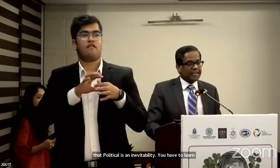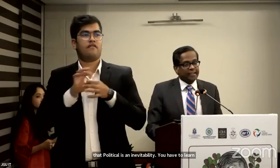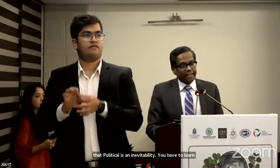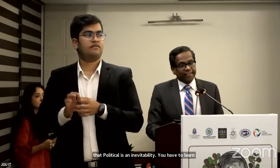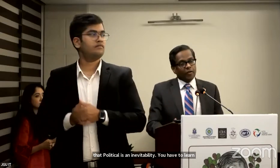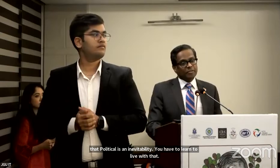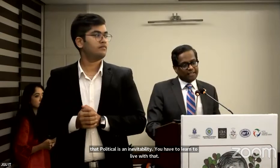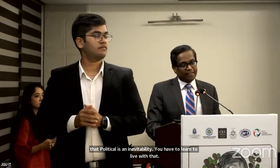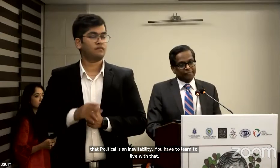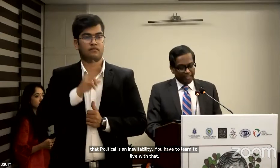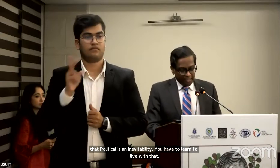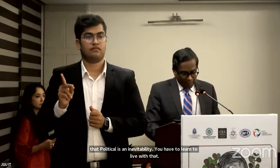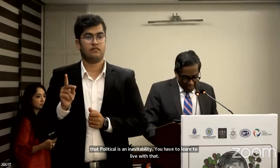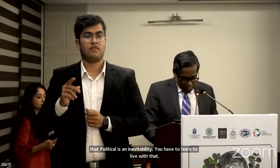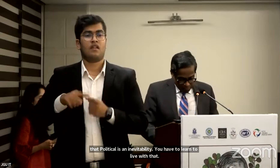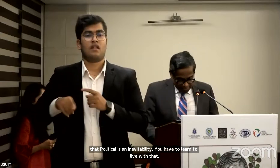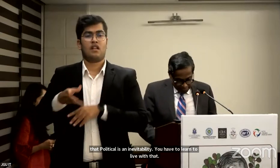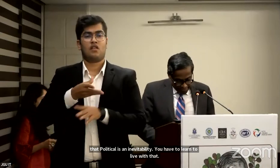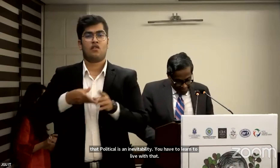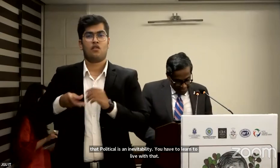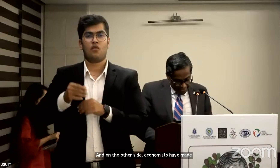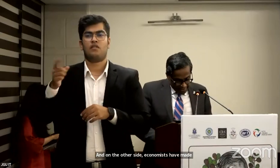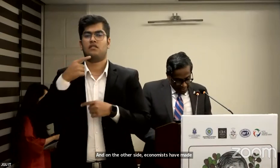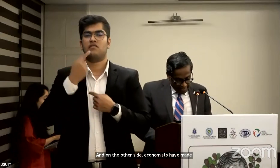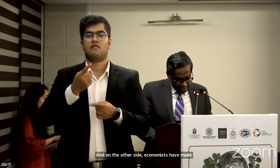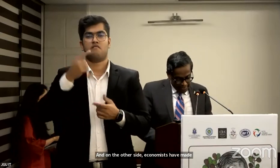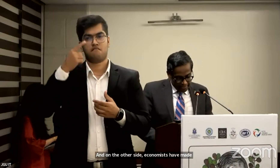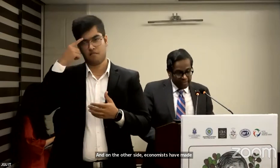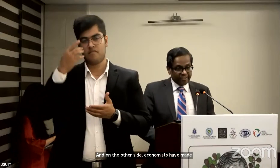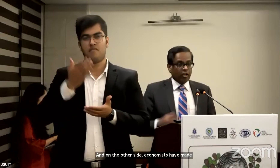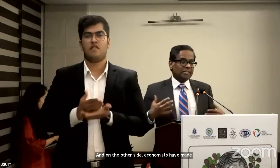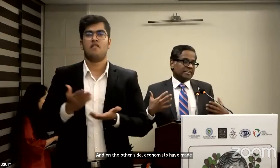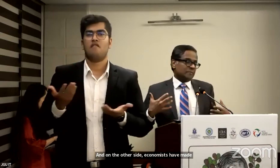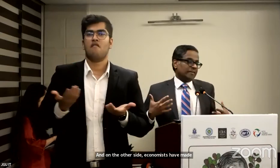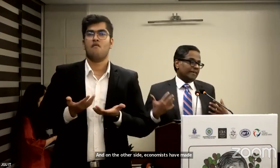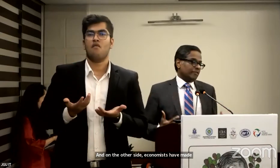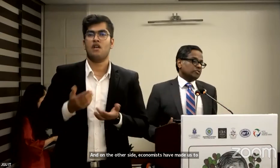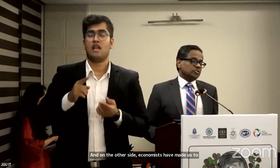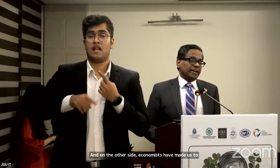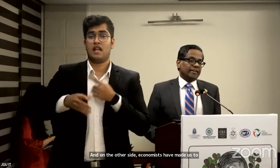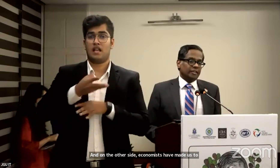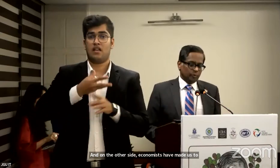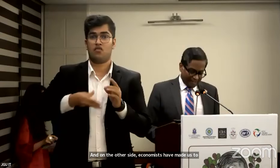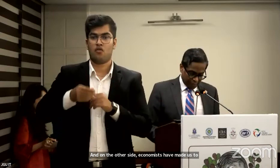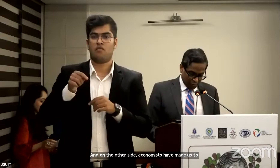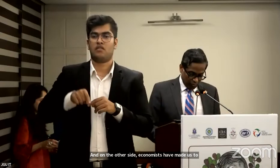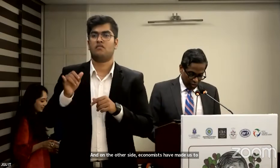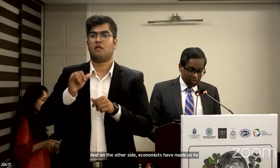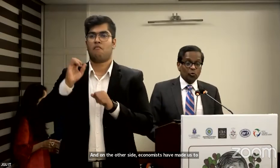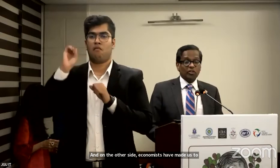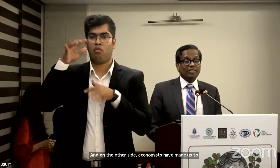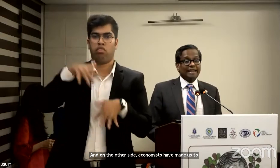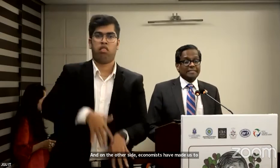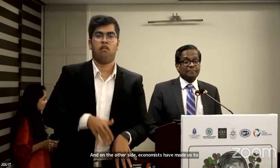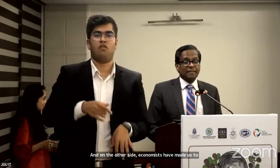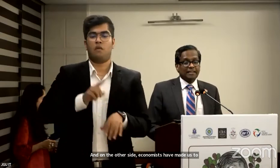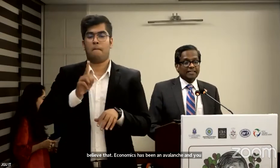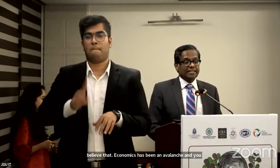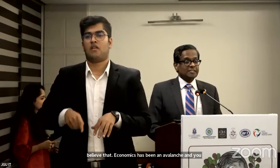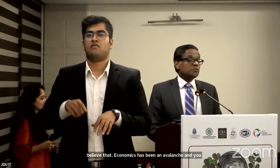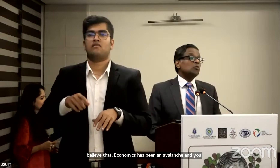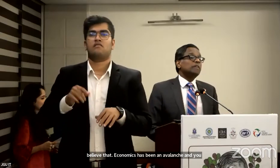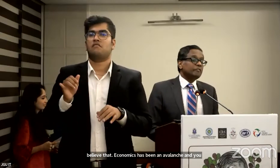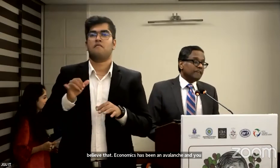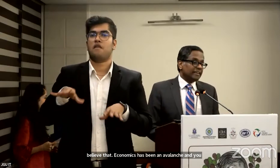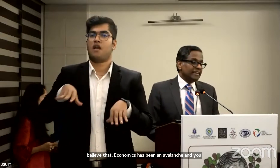other side, economists have made us to believe that economics has been an avalanche and you have to learn to live with that. It